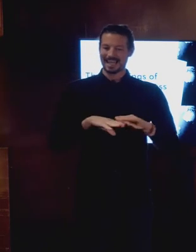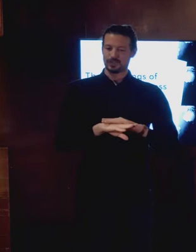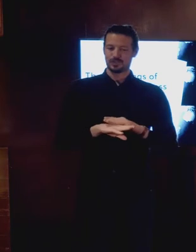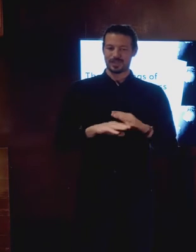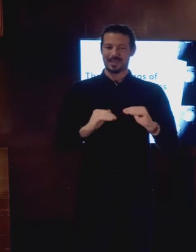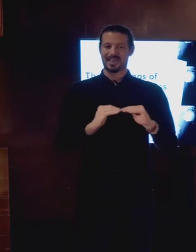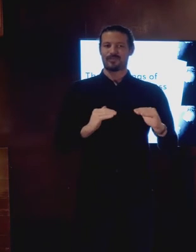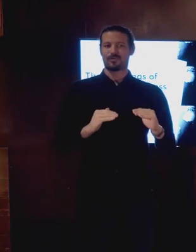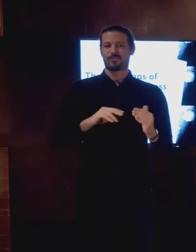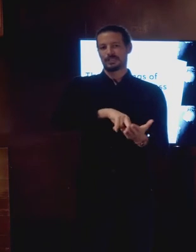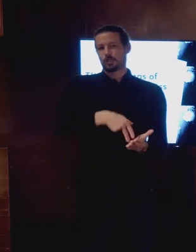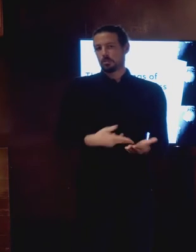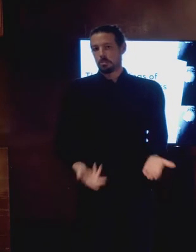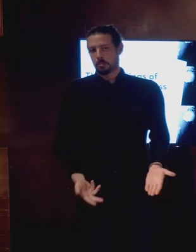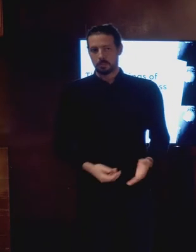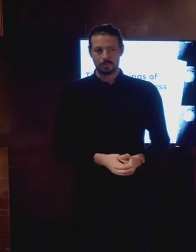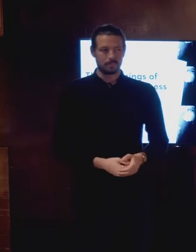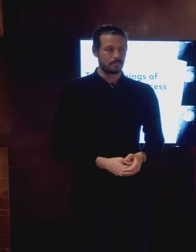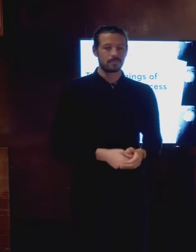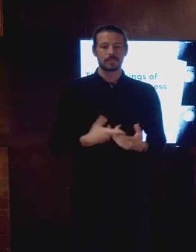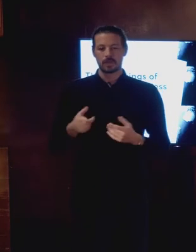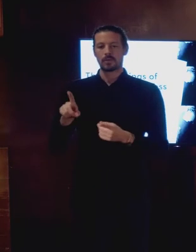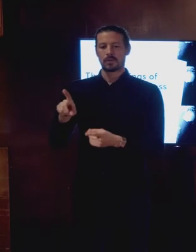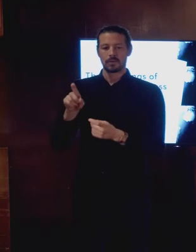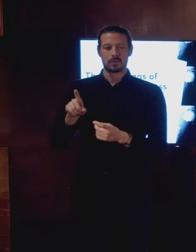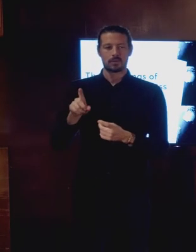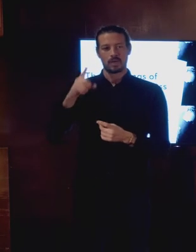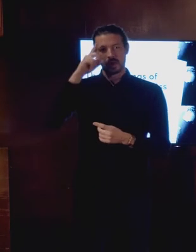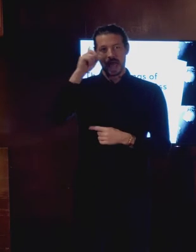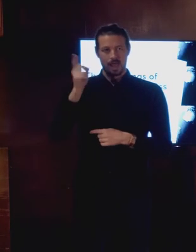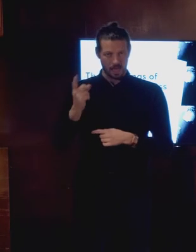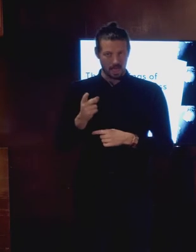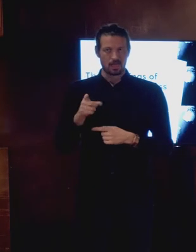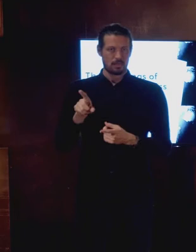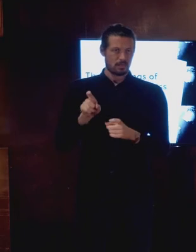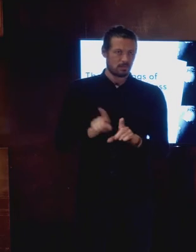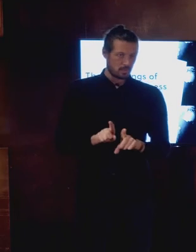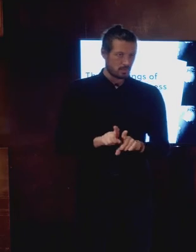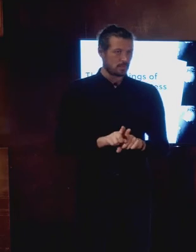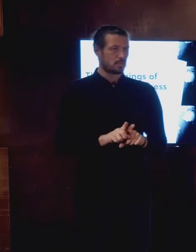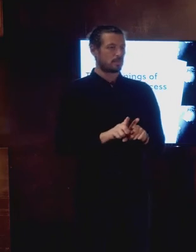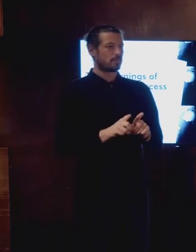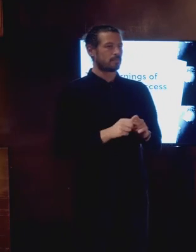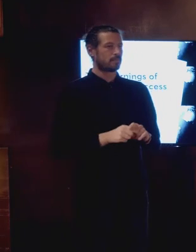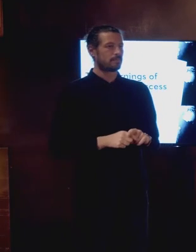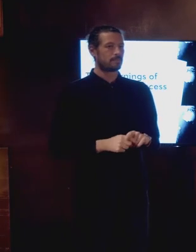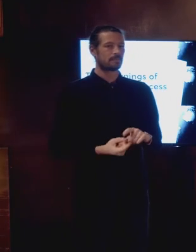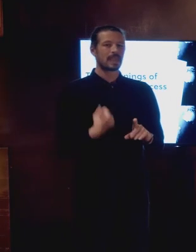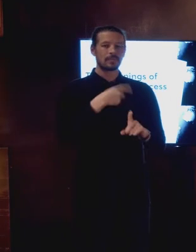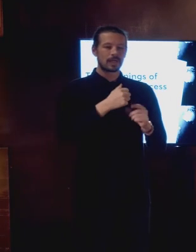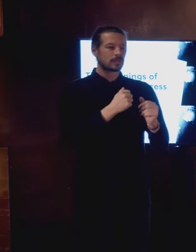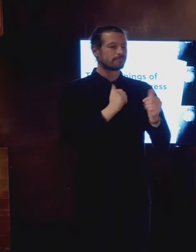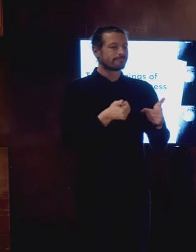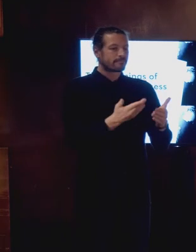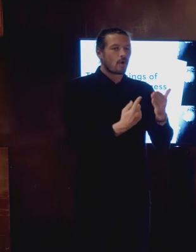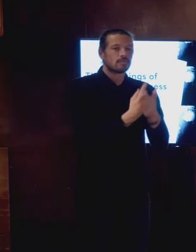position, and they've. We've employed Anna Seymour, and there's also opportunities for